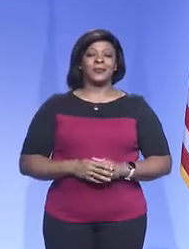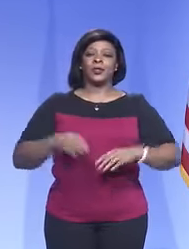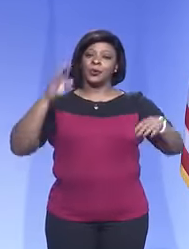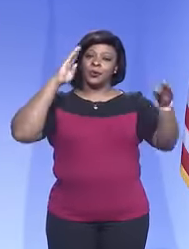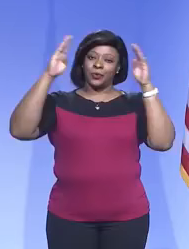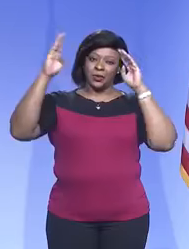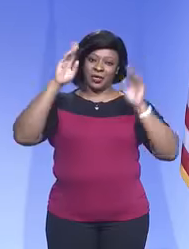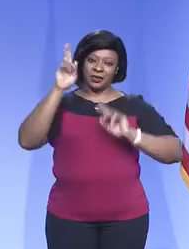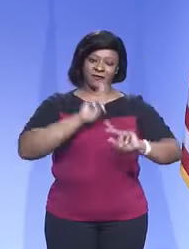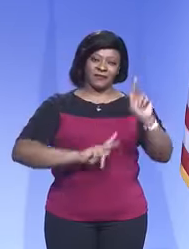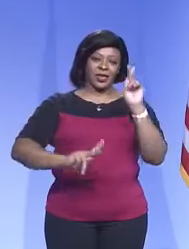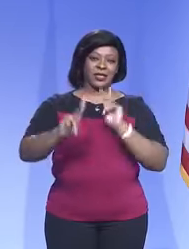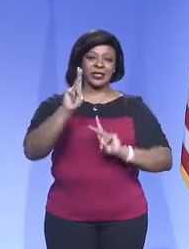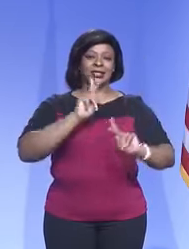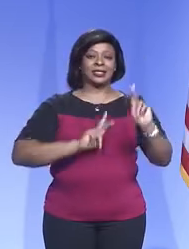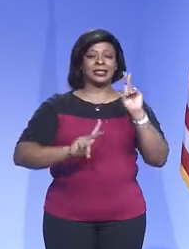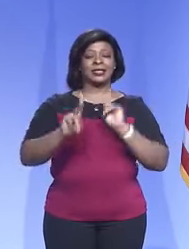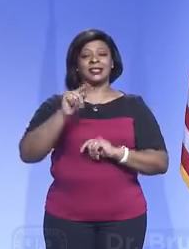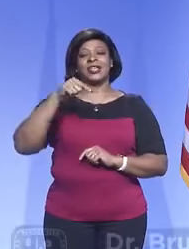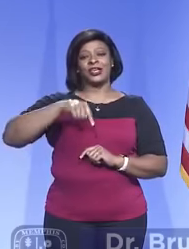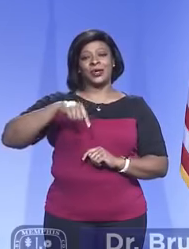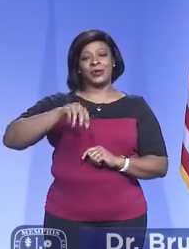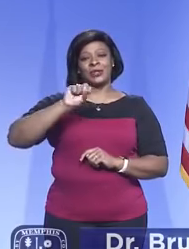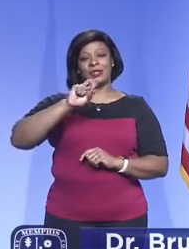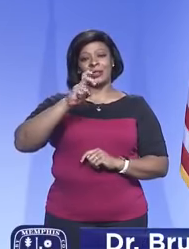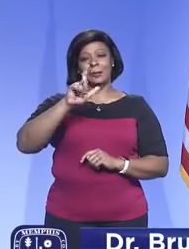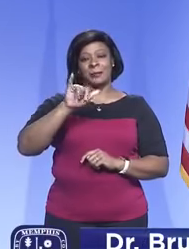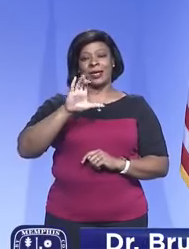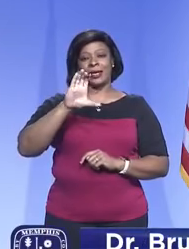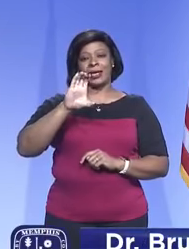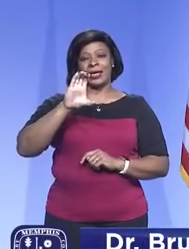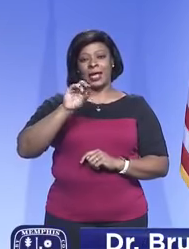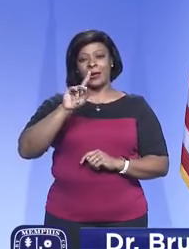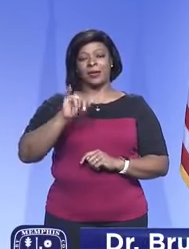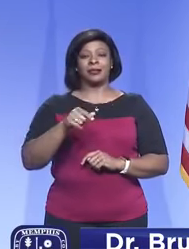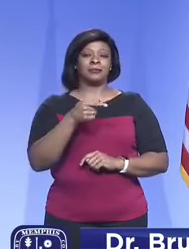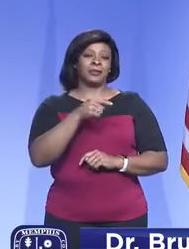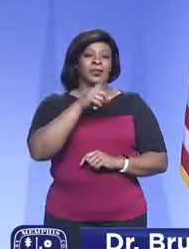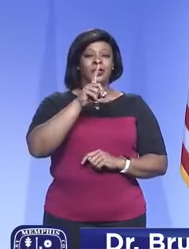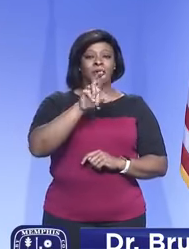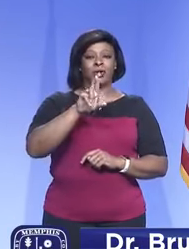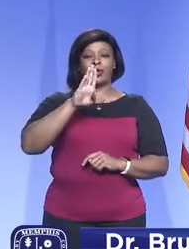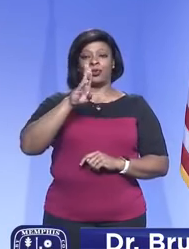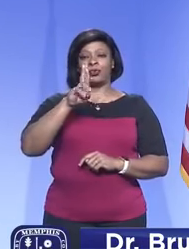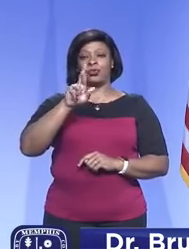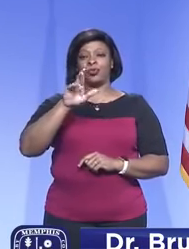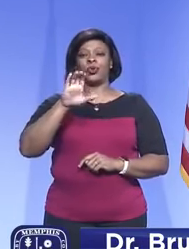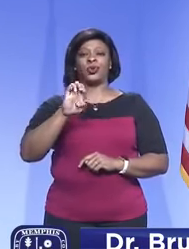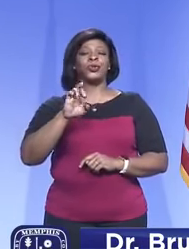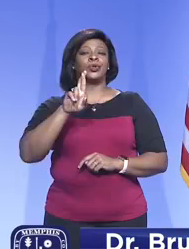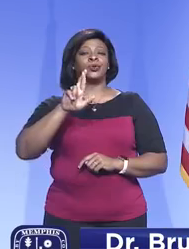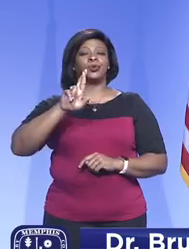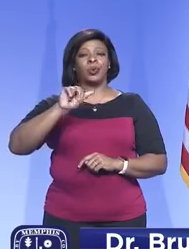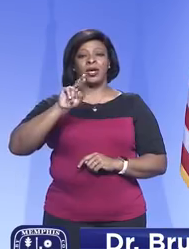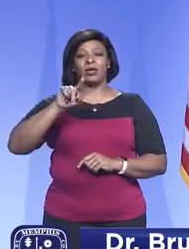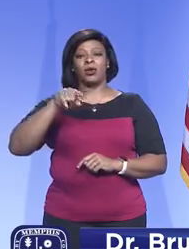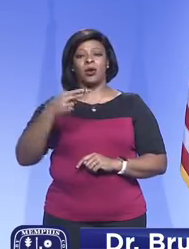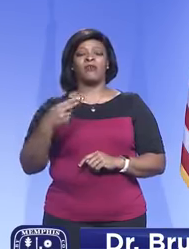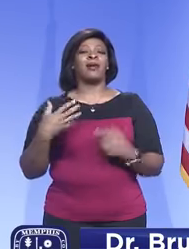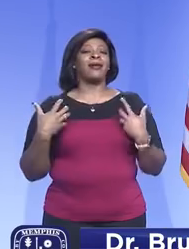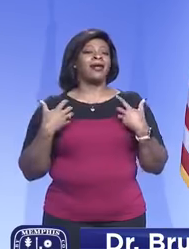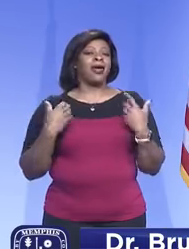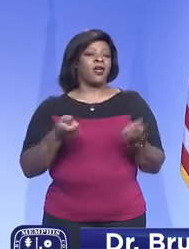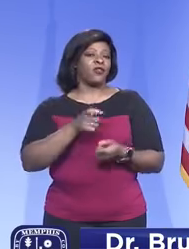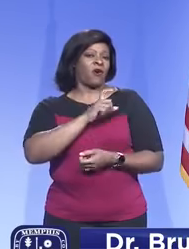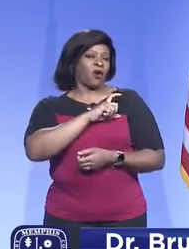Greetings, fellow citizens of Shelby County. I'm Dr. Bruce Randolph, Health Officer. Just want